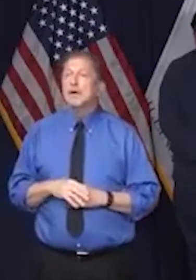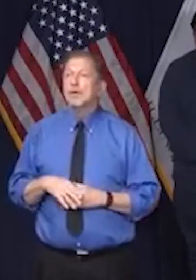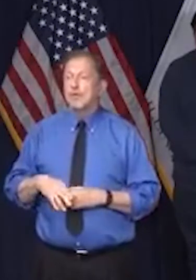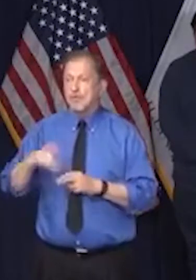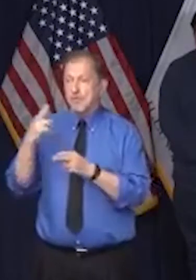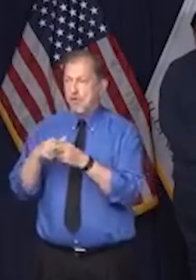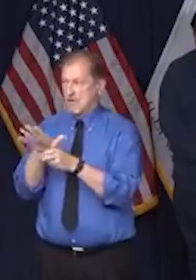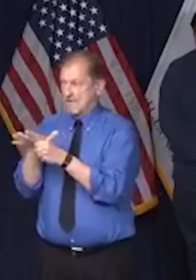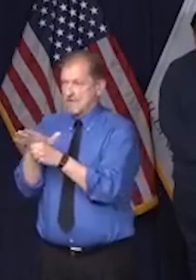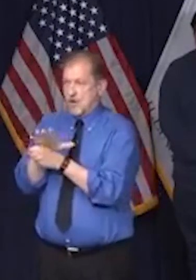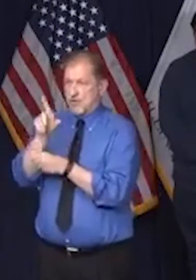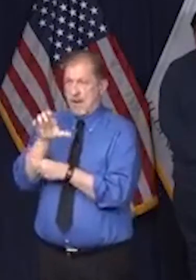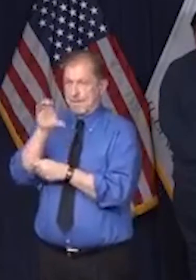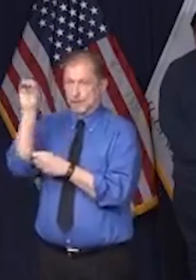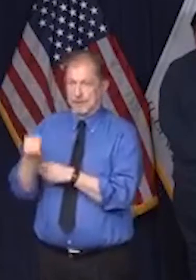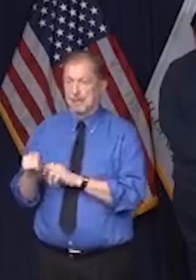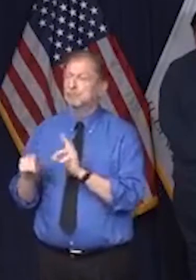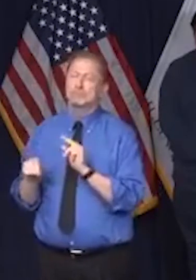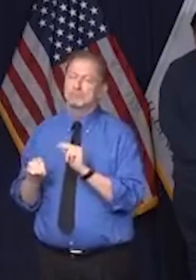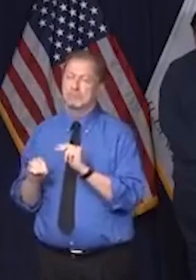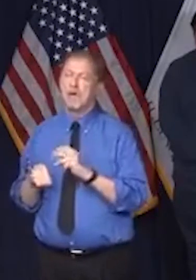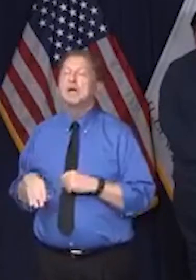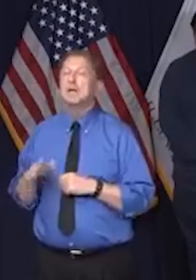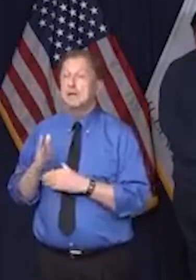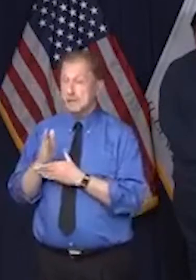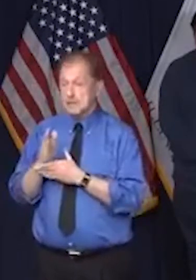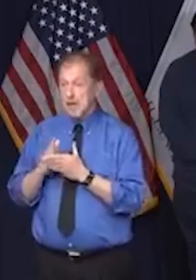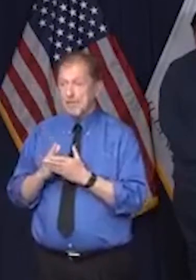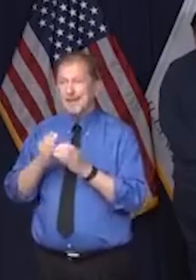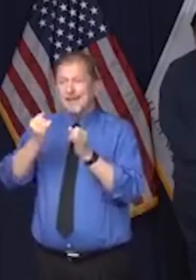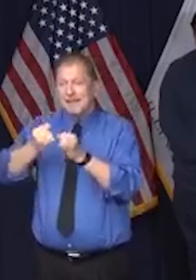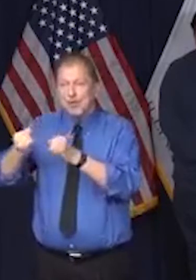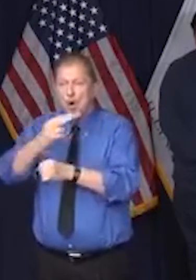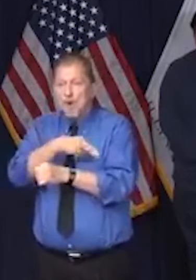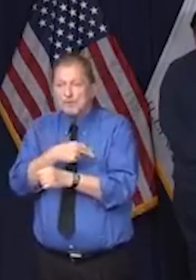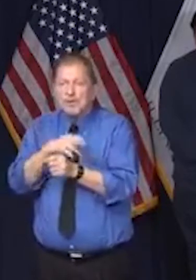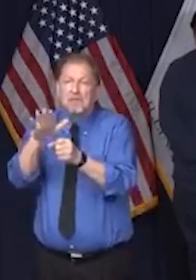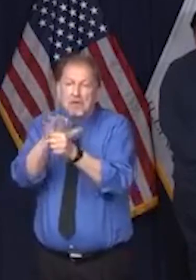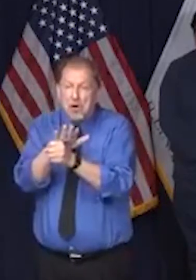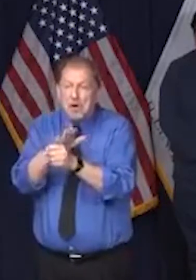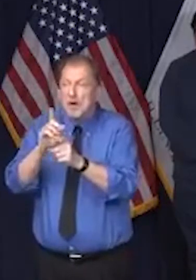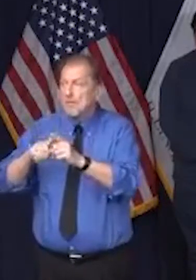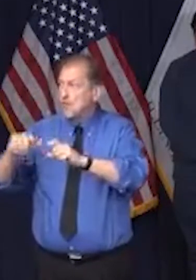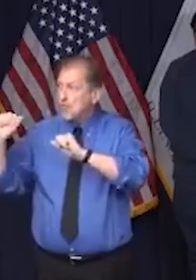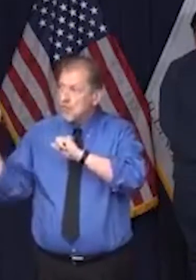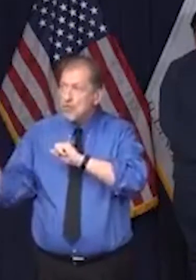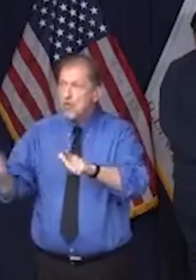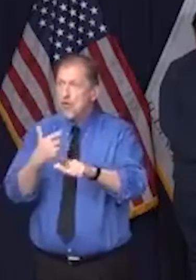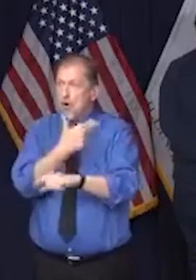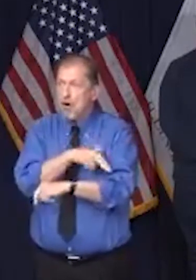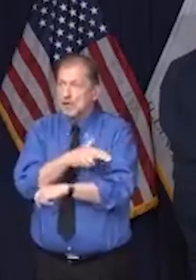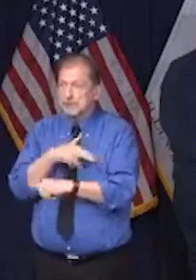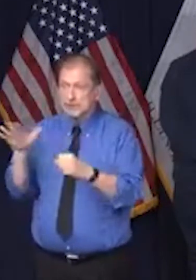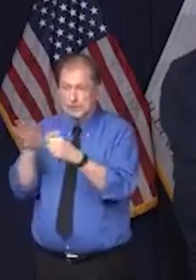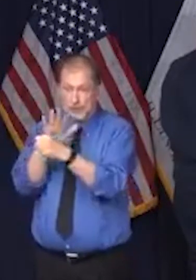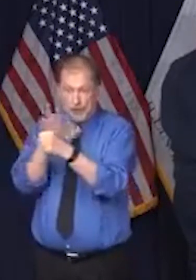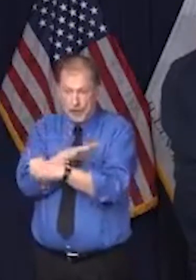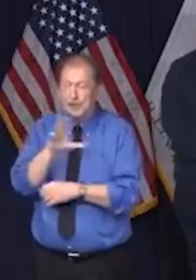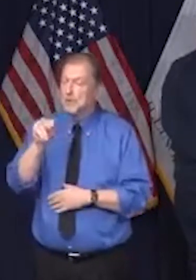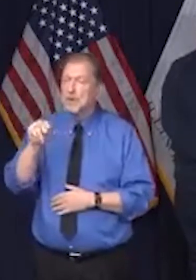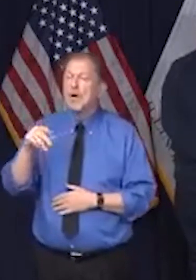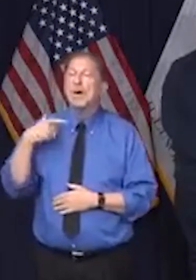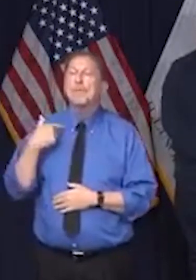not, there are individual hospitals that may be full, but in terms of all hospitals in a region, we divide our